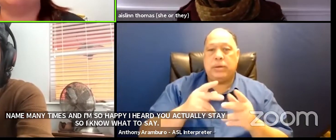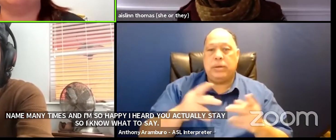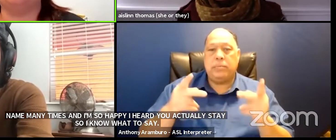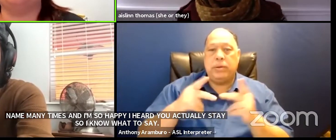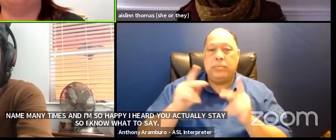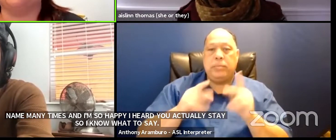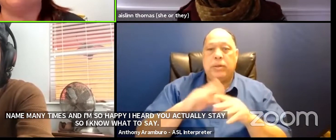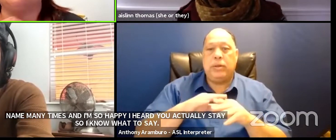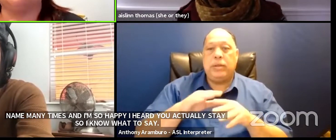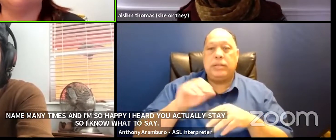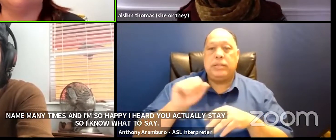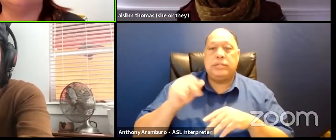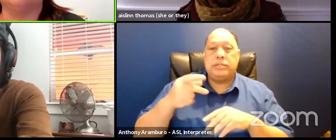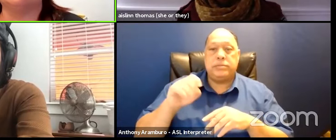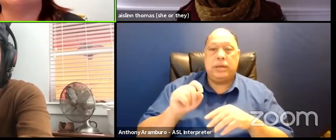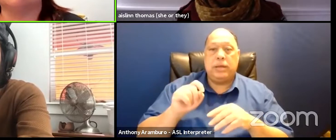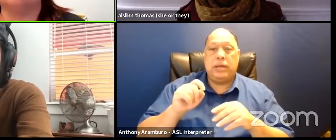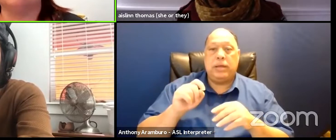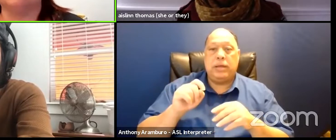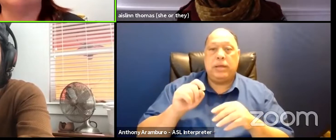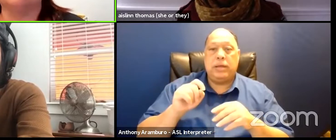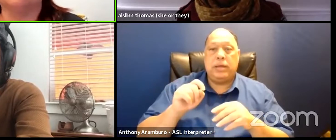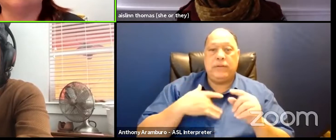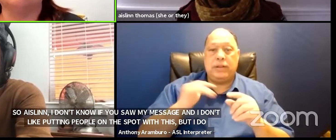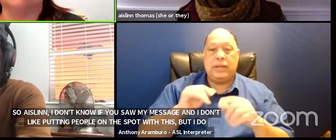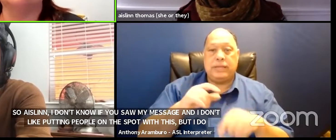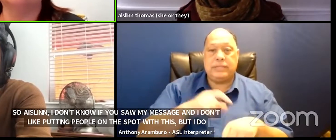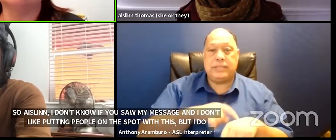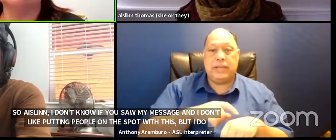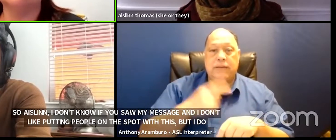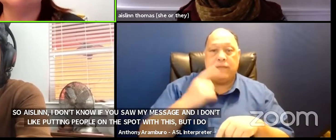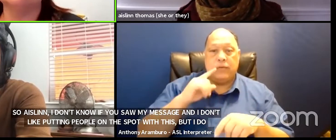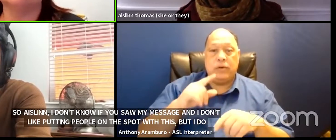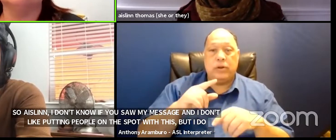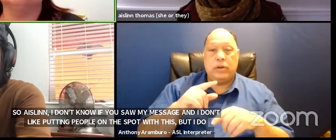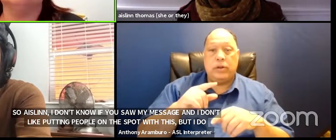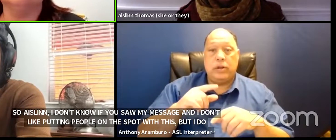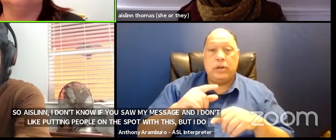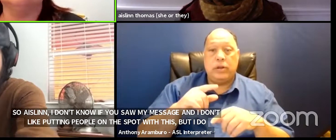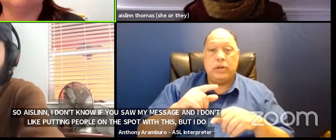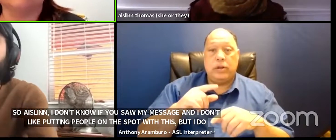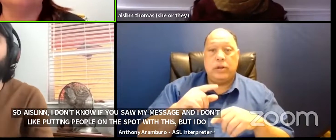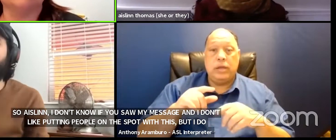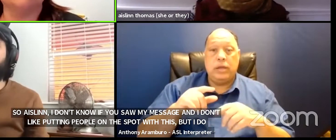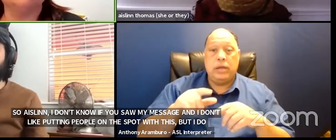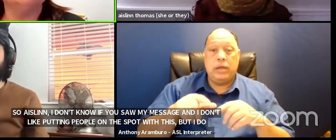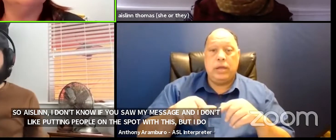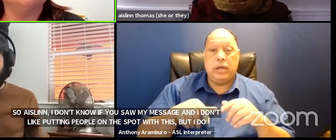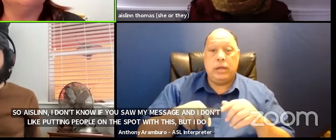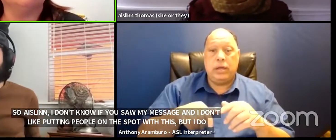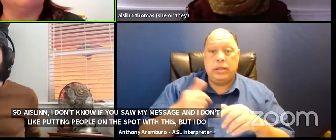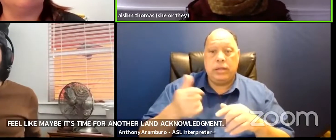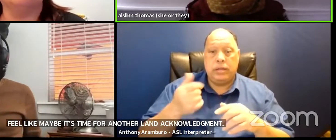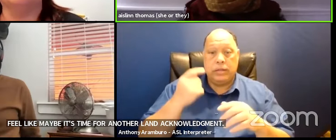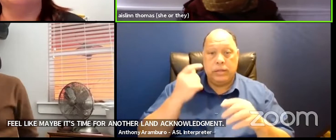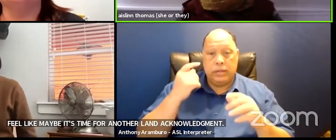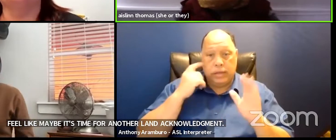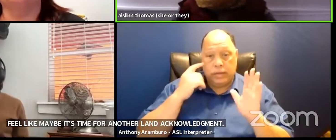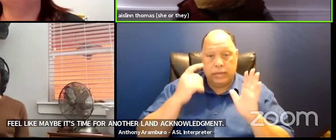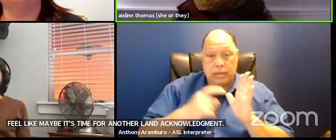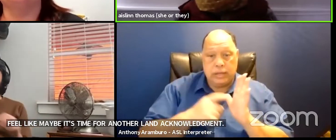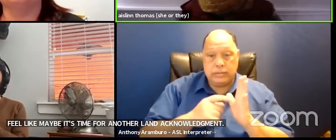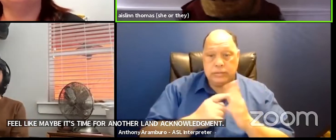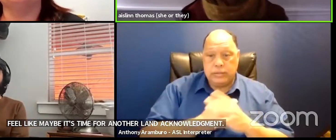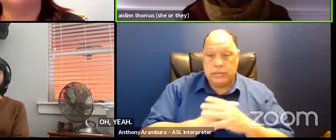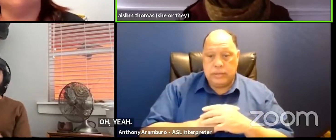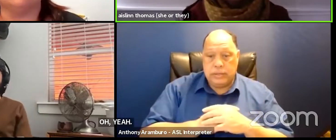this, but I do feel like maybe it's time for another land acknowledgement. Oh, yeah. If you're comfortable. Oh, yeah. Oh,